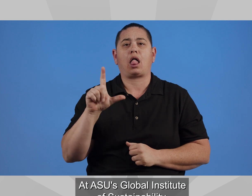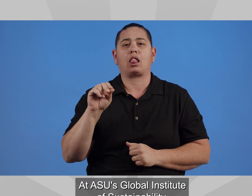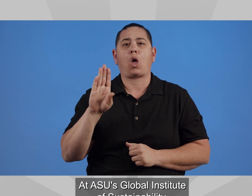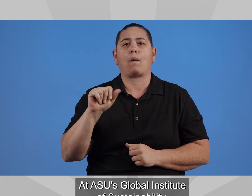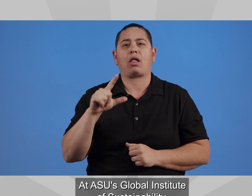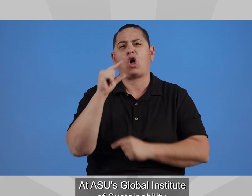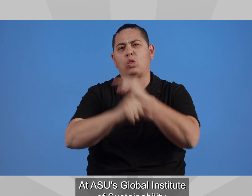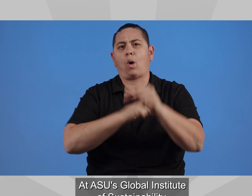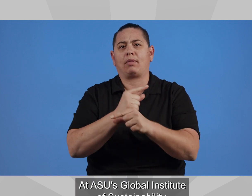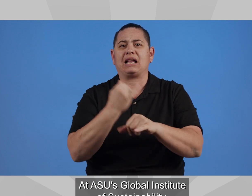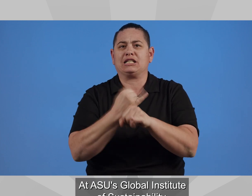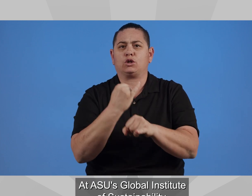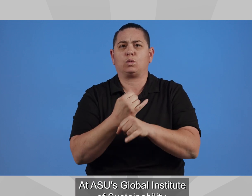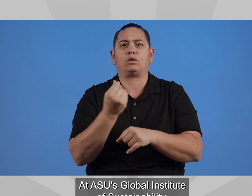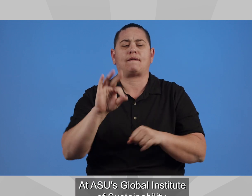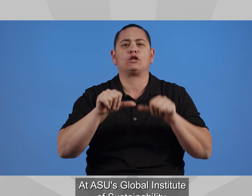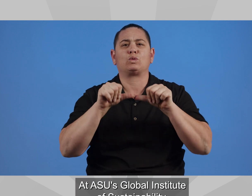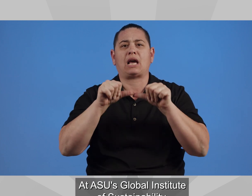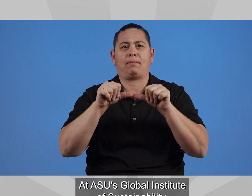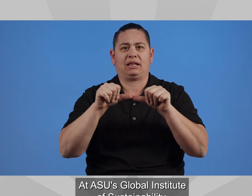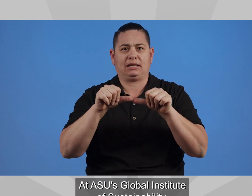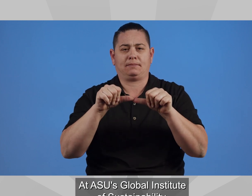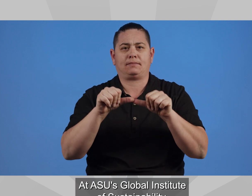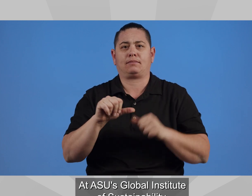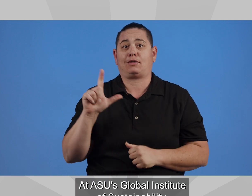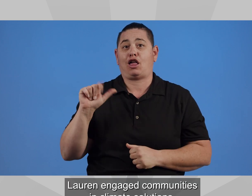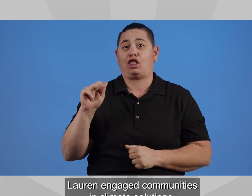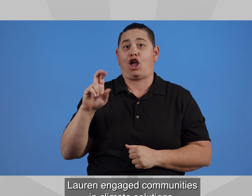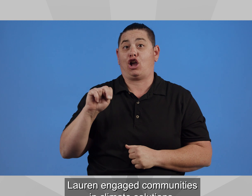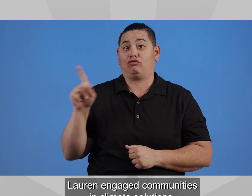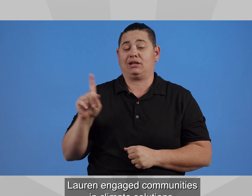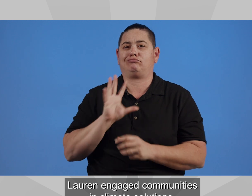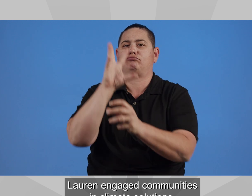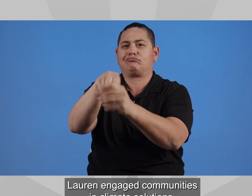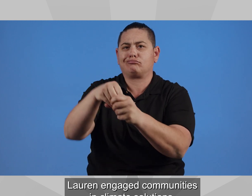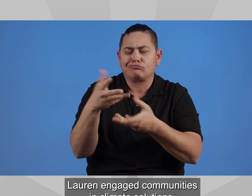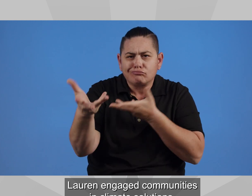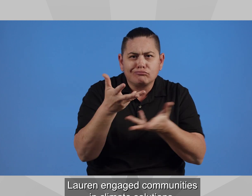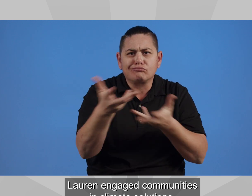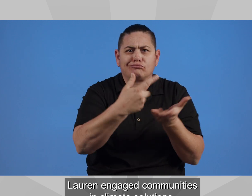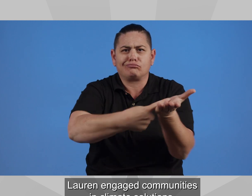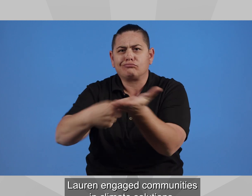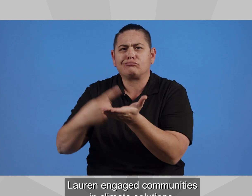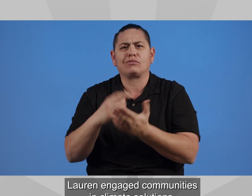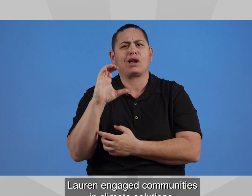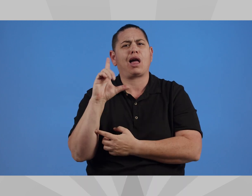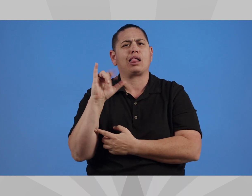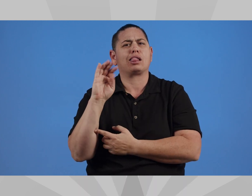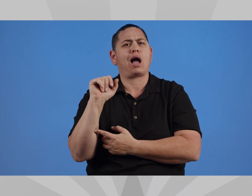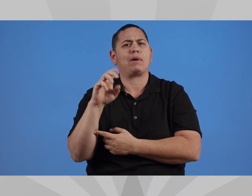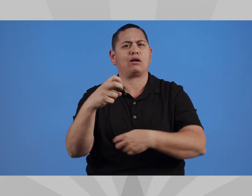At ASU's Global Institute of Sustainability, Lauren engaged communities in climate